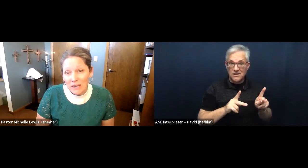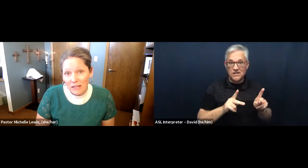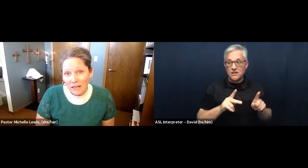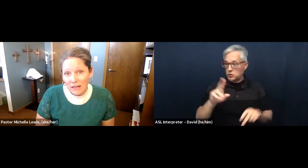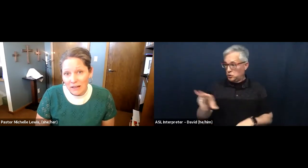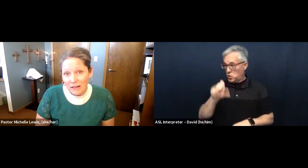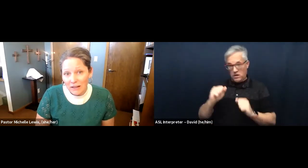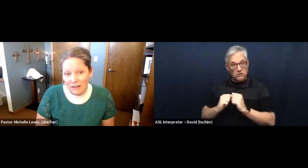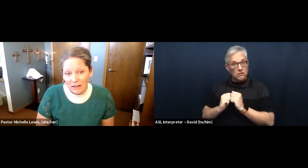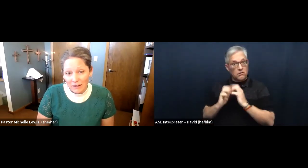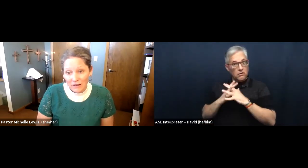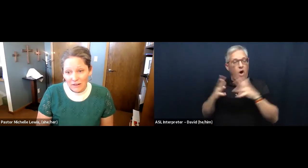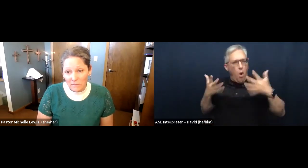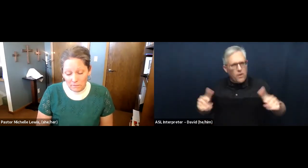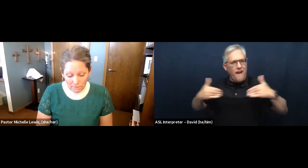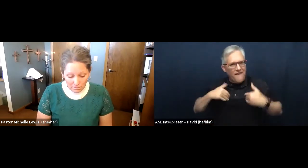very beginning.